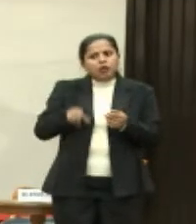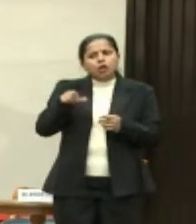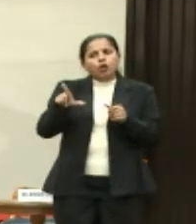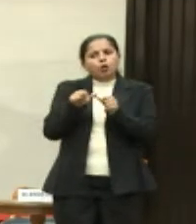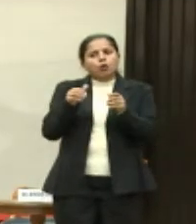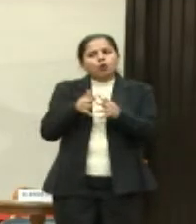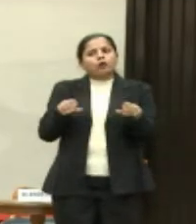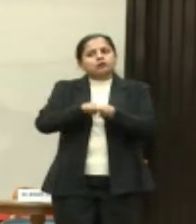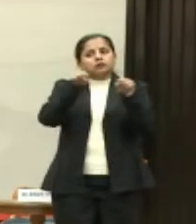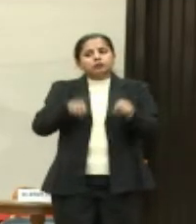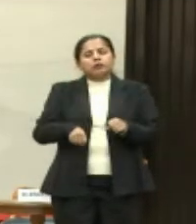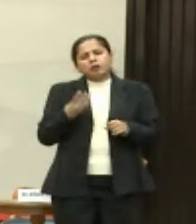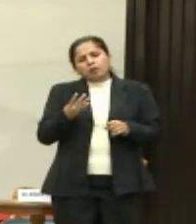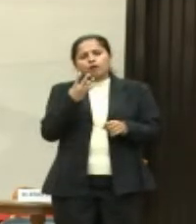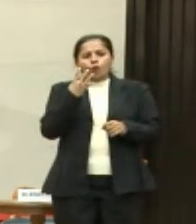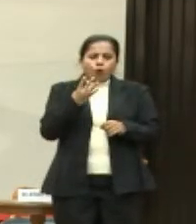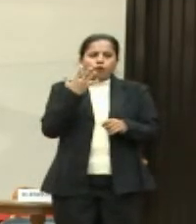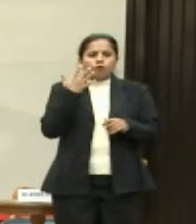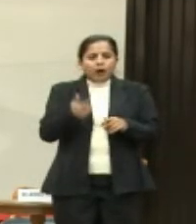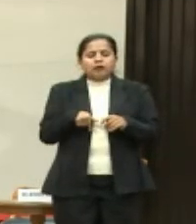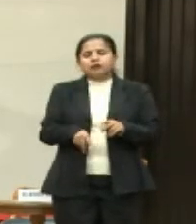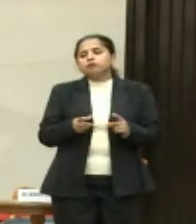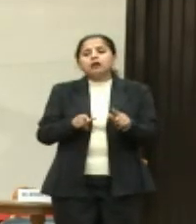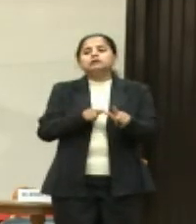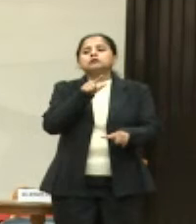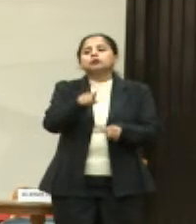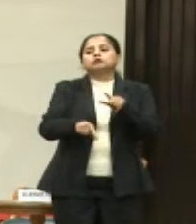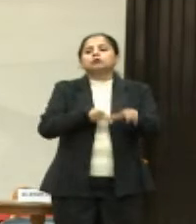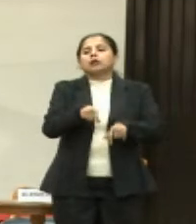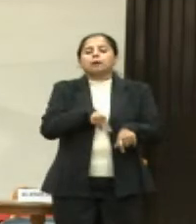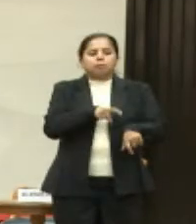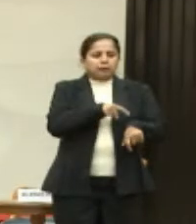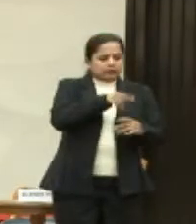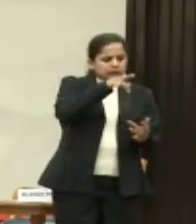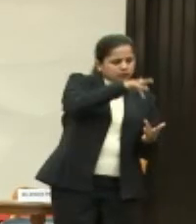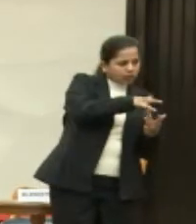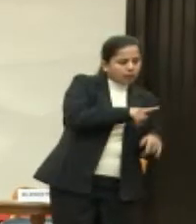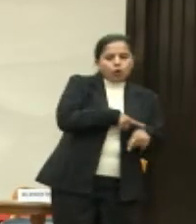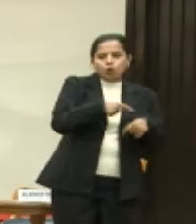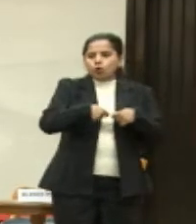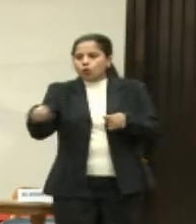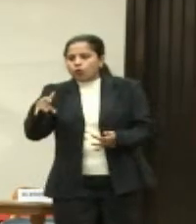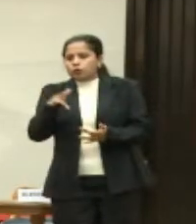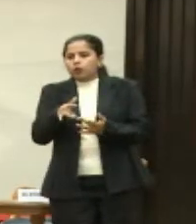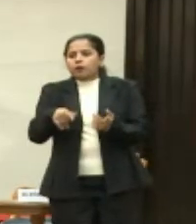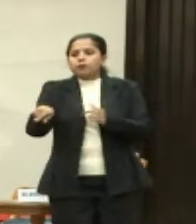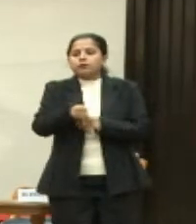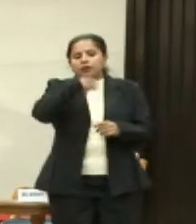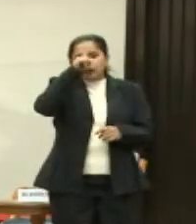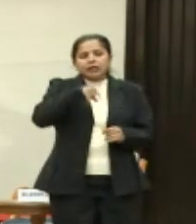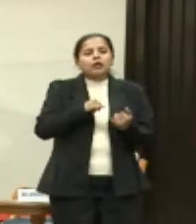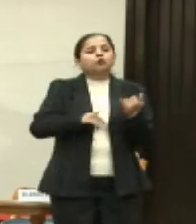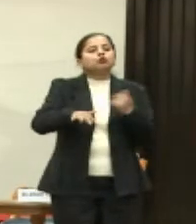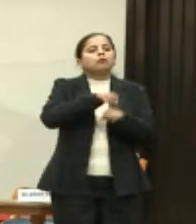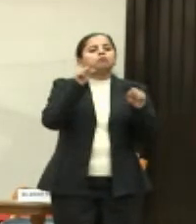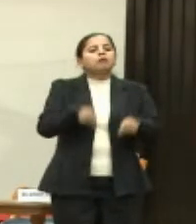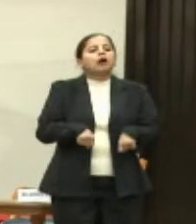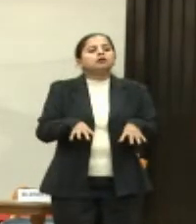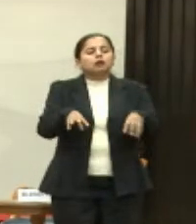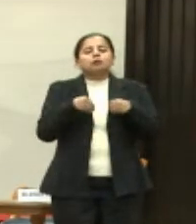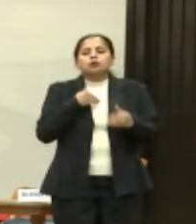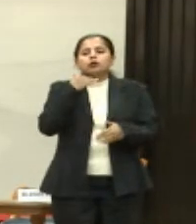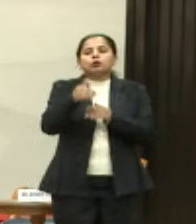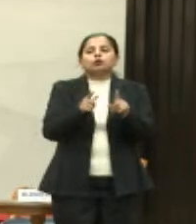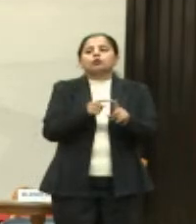like 4 to 5 immediate steps, maybe in the midterm and the long term, which India as a society need to take to not